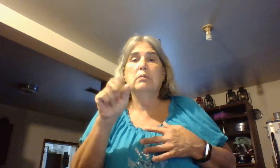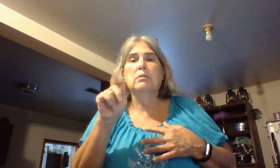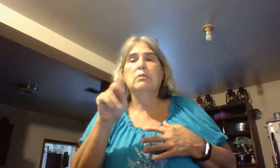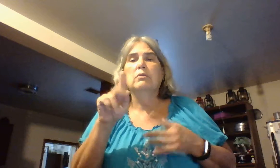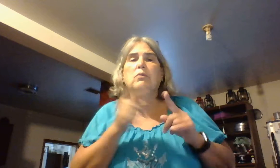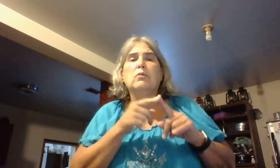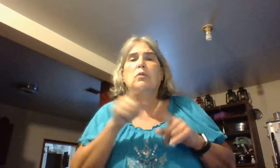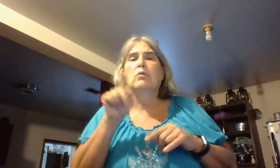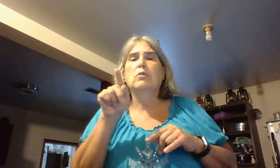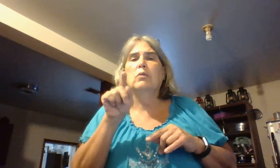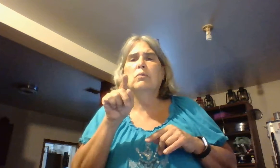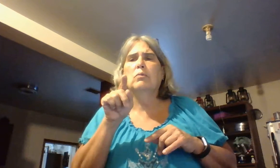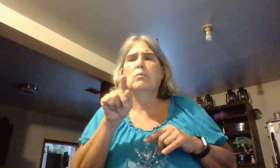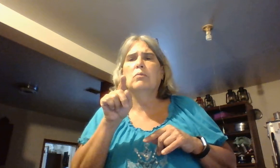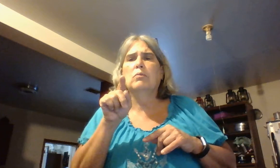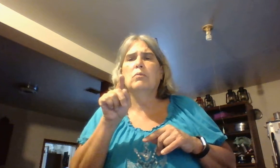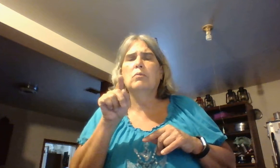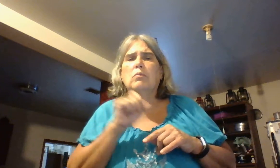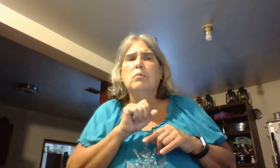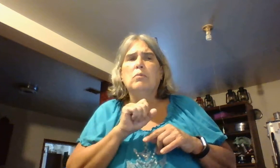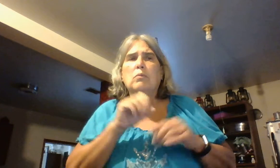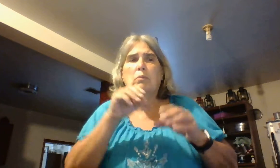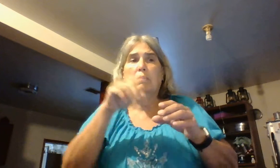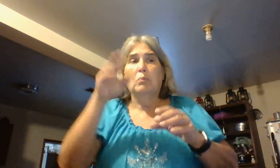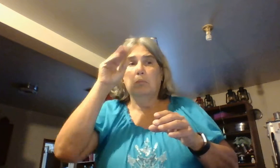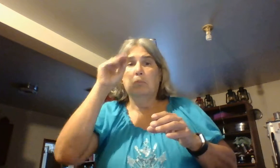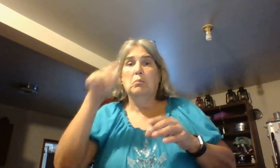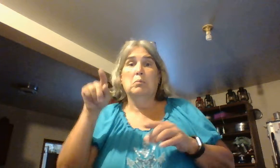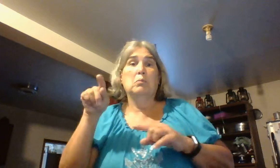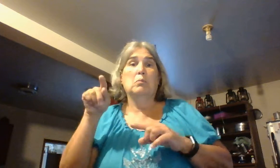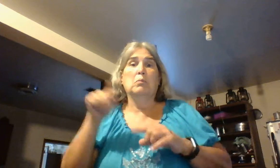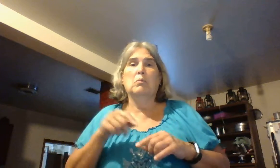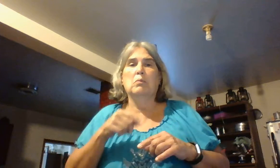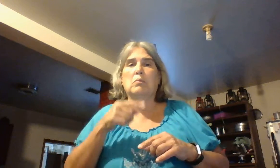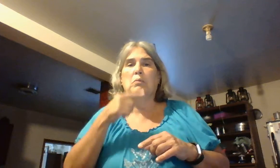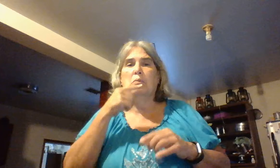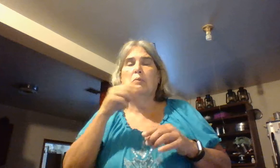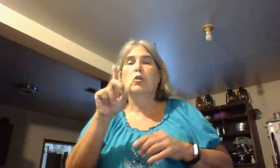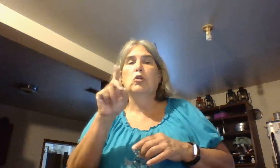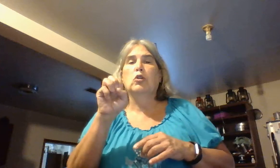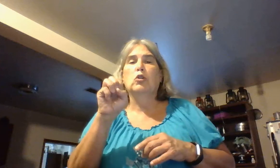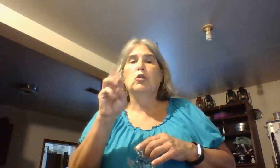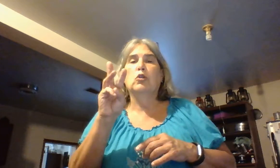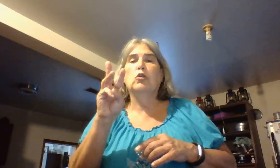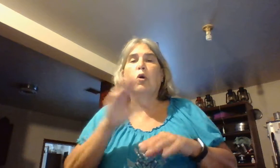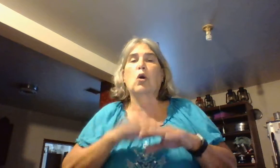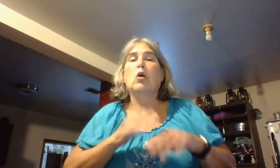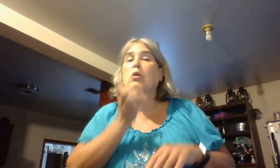Dew, in the morning. Okay, dew on the grass. If you happen to get up nice and